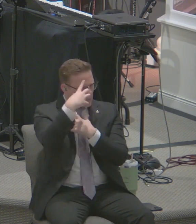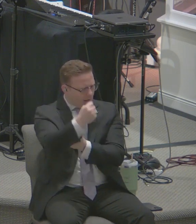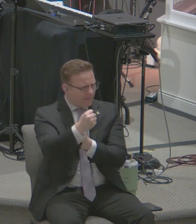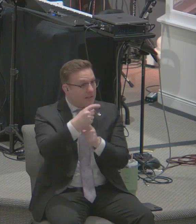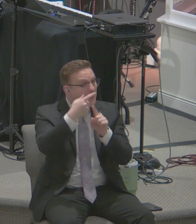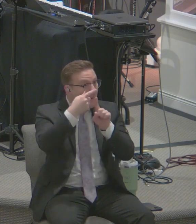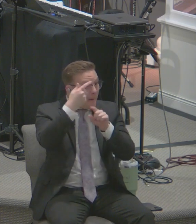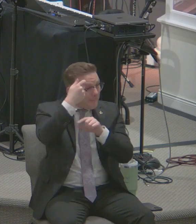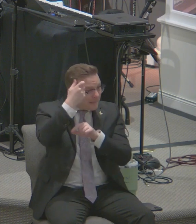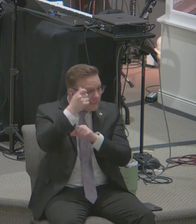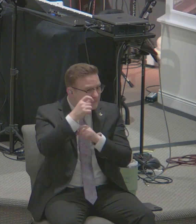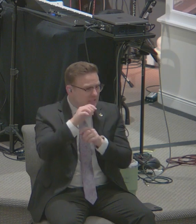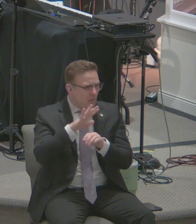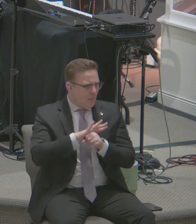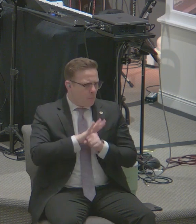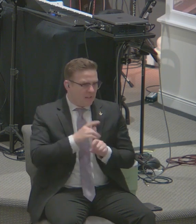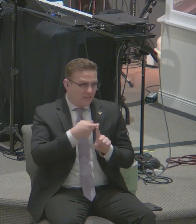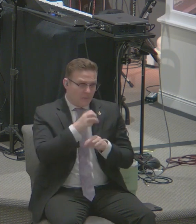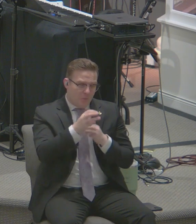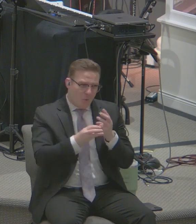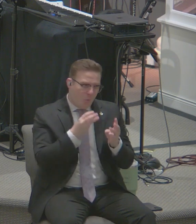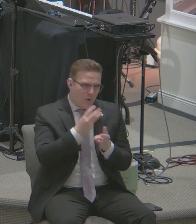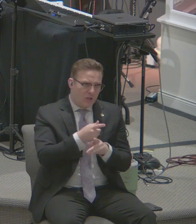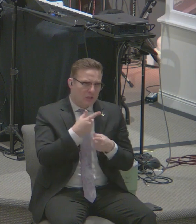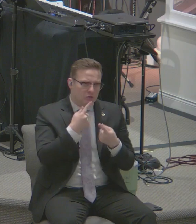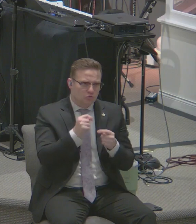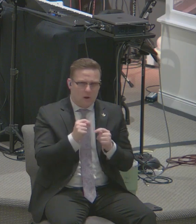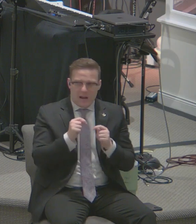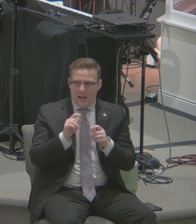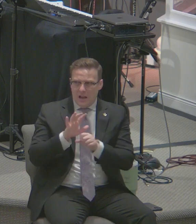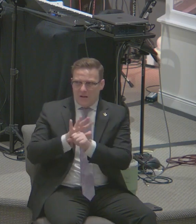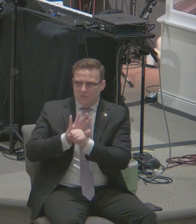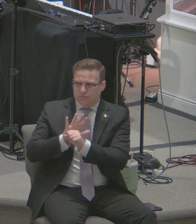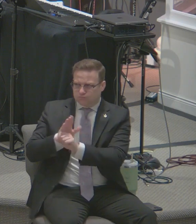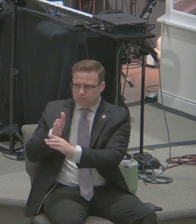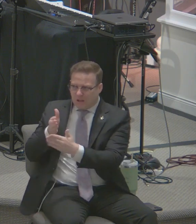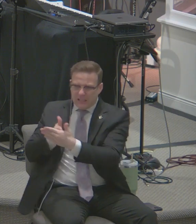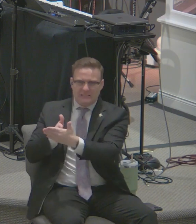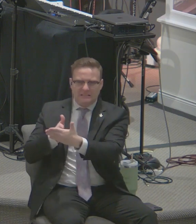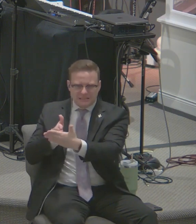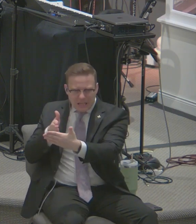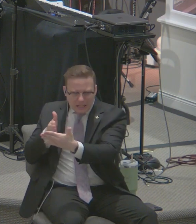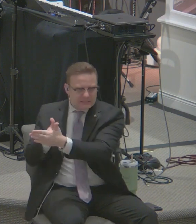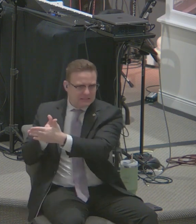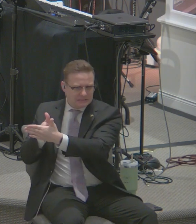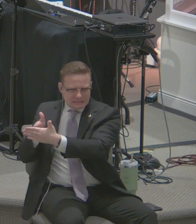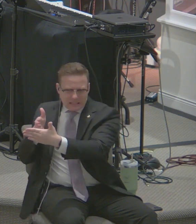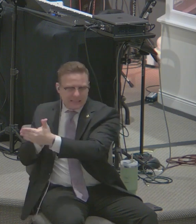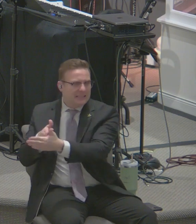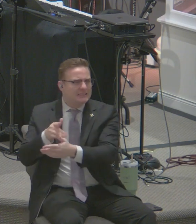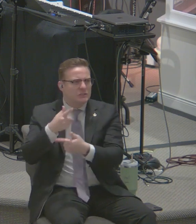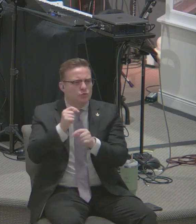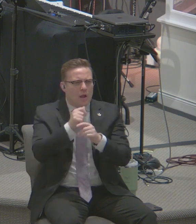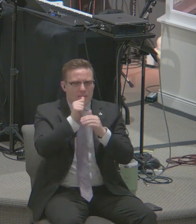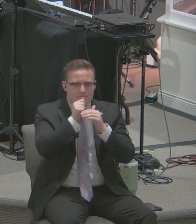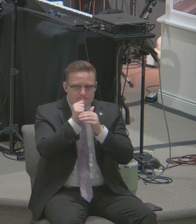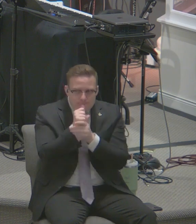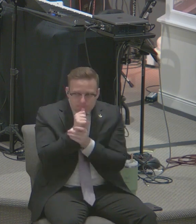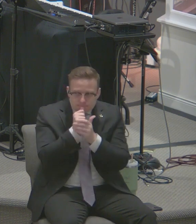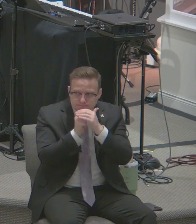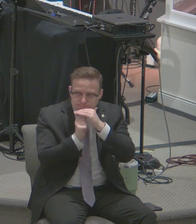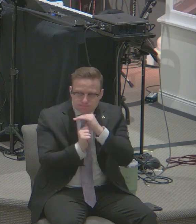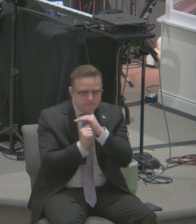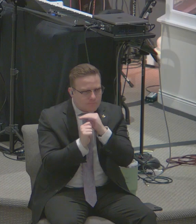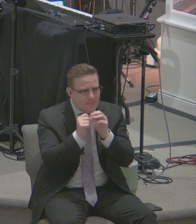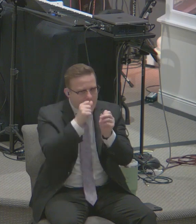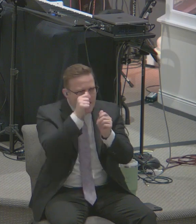of darkness, the pressures of this world are gathering greater and greater, trying to keep silent the voices